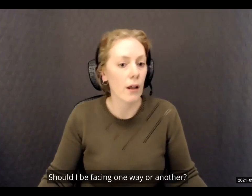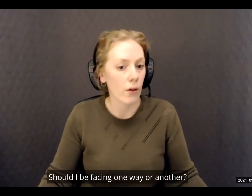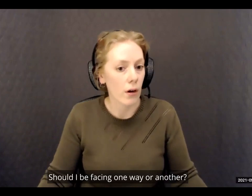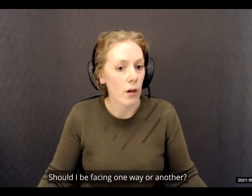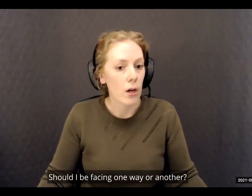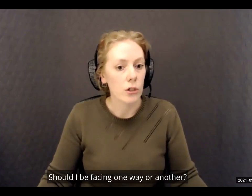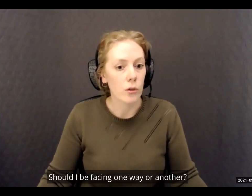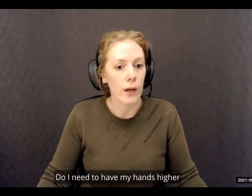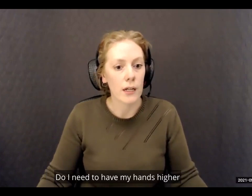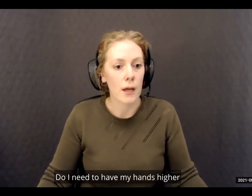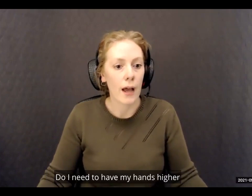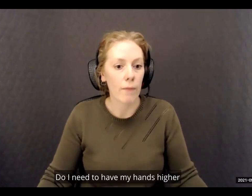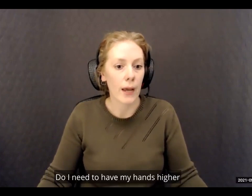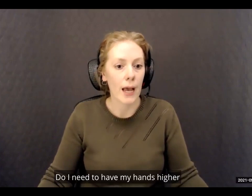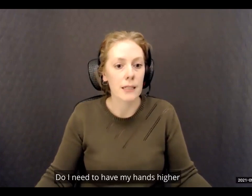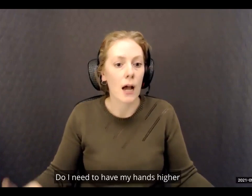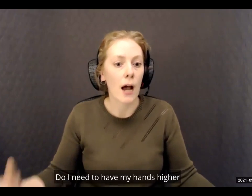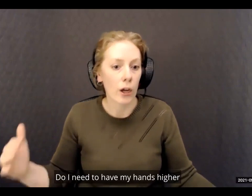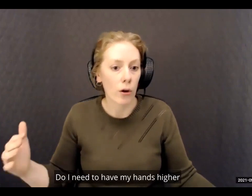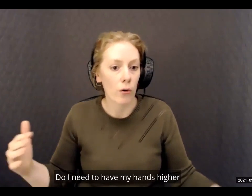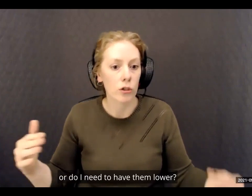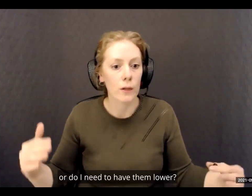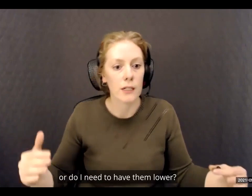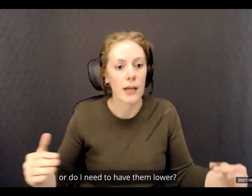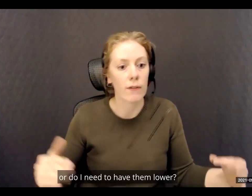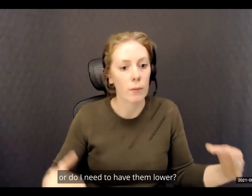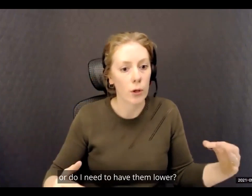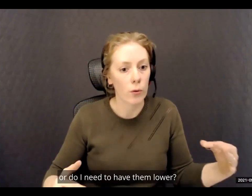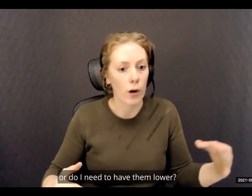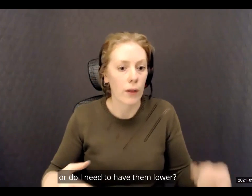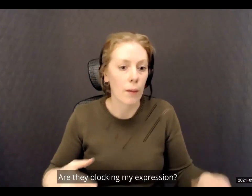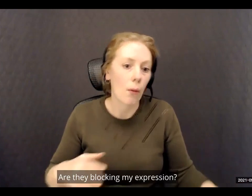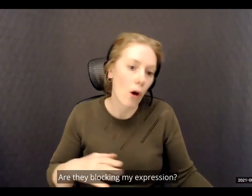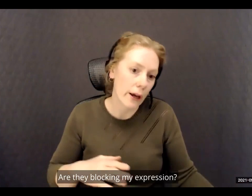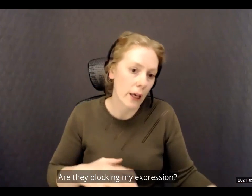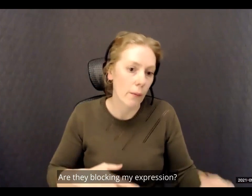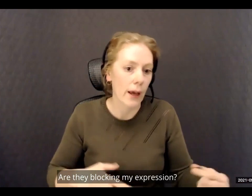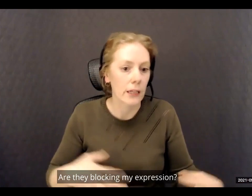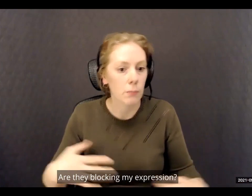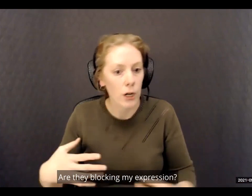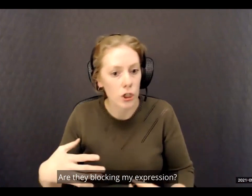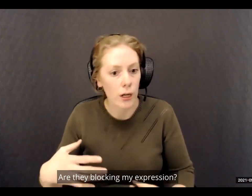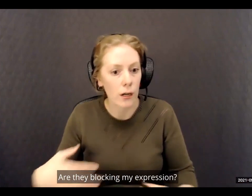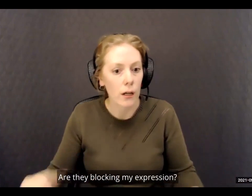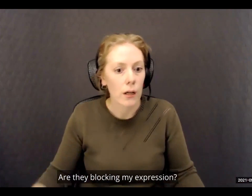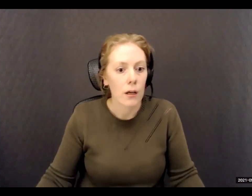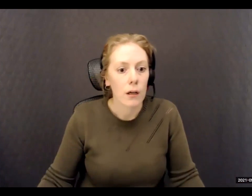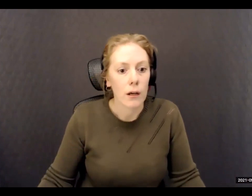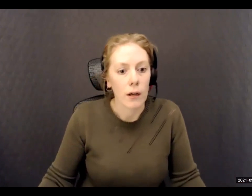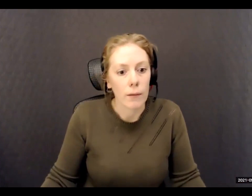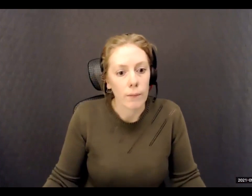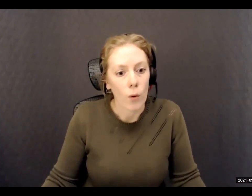way or another? Do I need to have my hands higher, or do I need to have them lower? Are they blocking my expression?